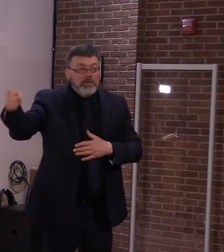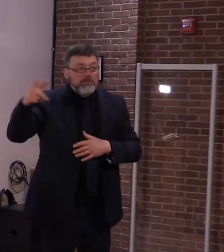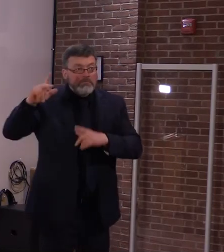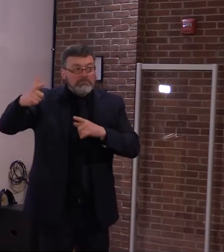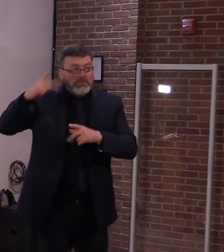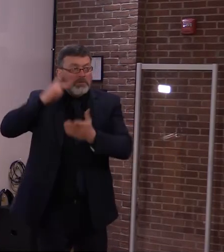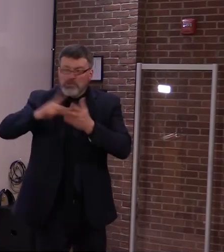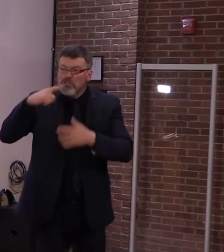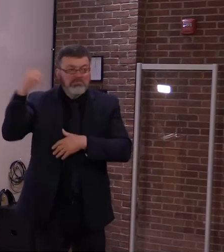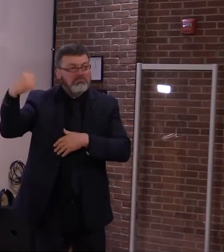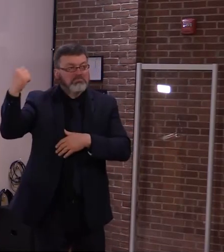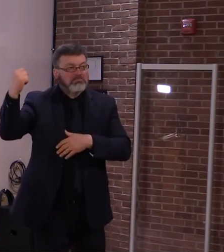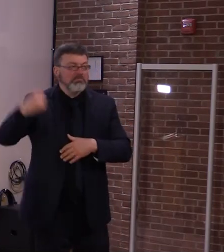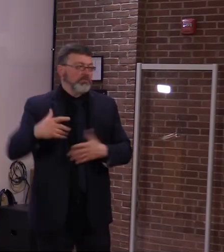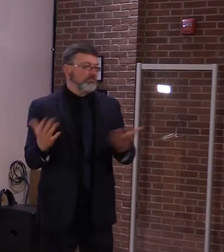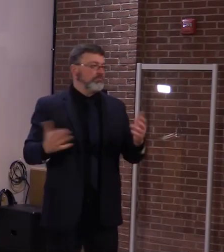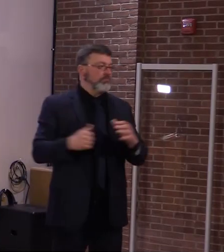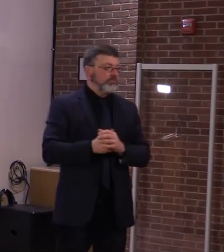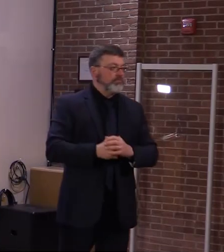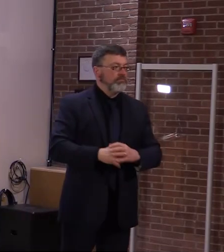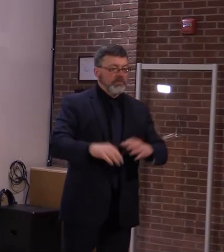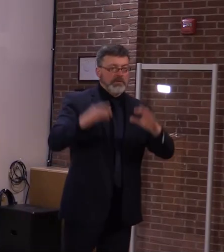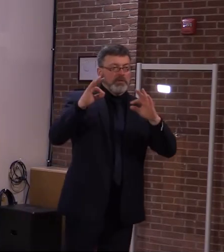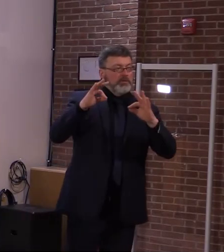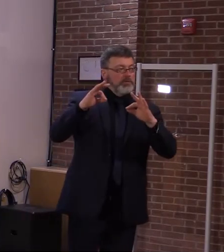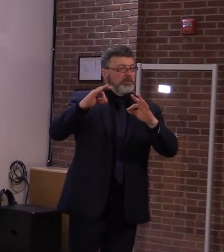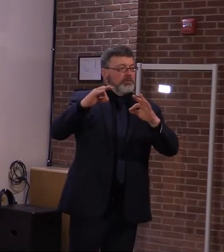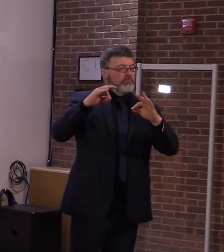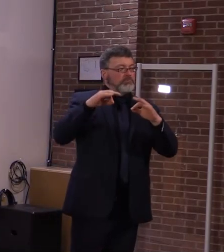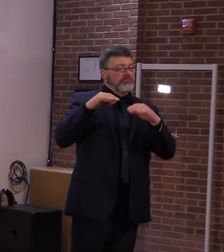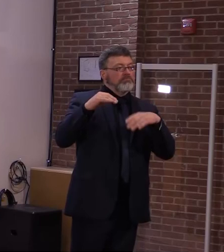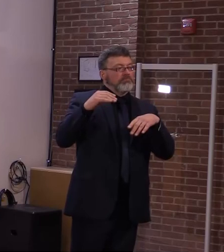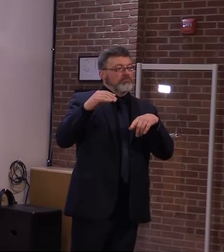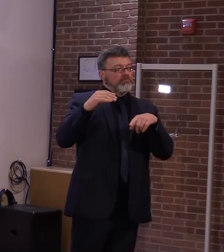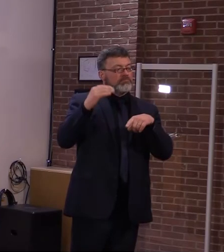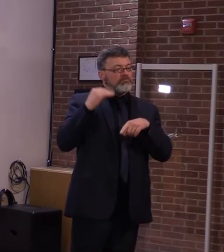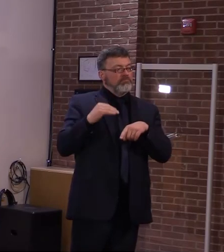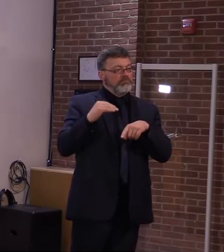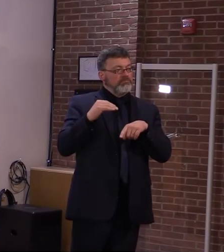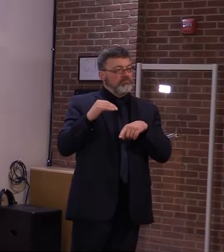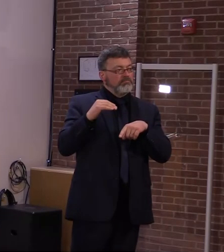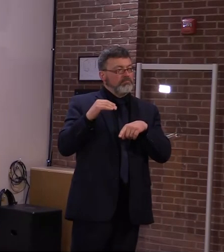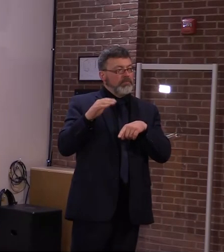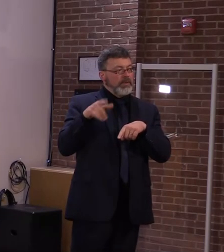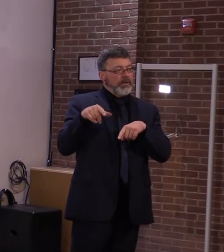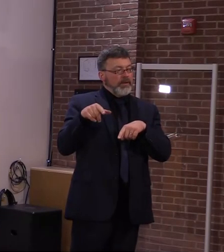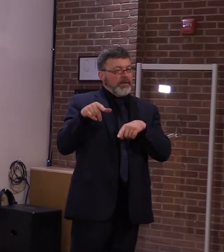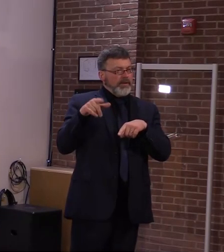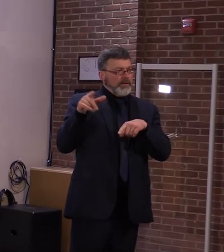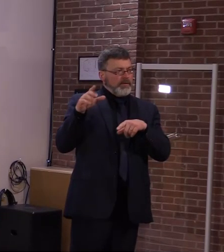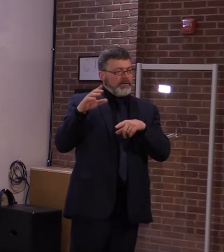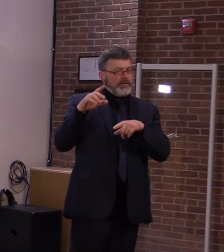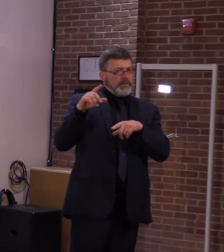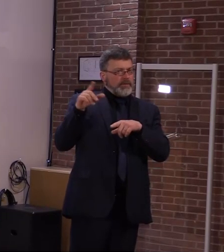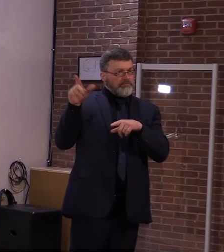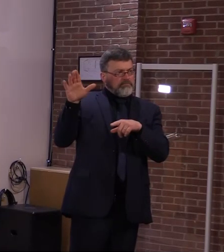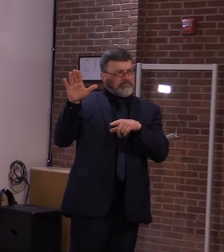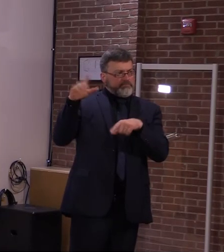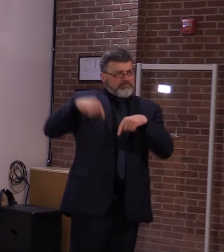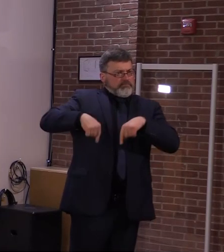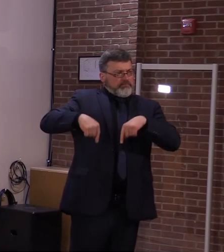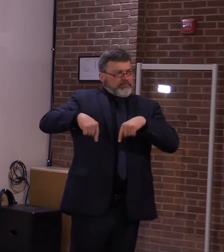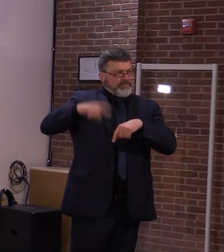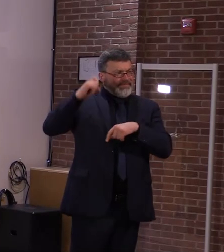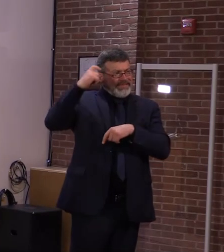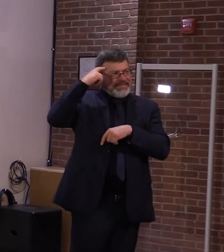Okay, just to reiterate, it doesn't sound like then that there is, that the state has recognized a hesitancy among men